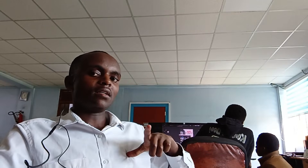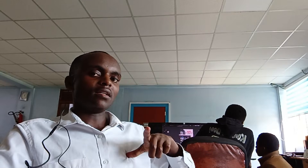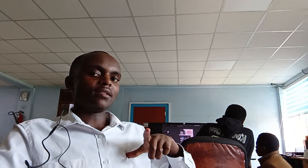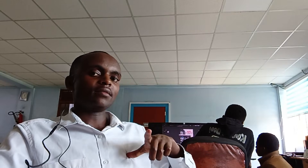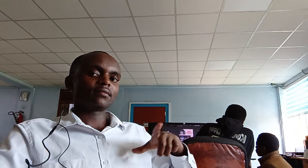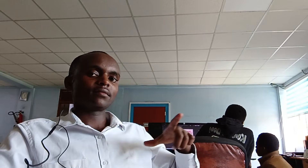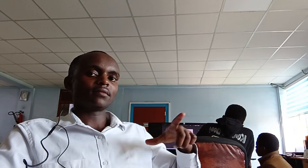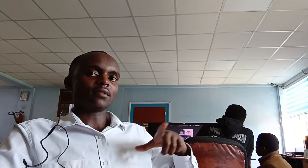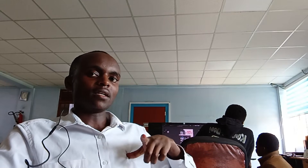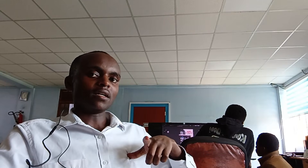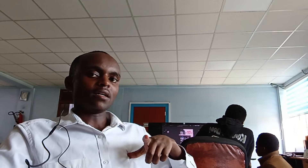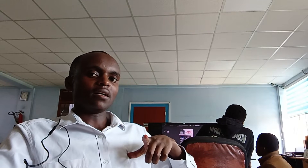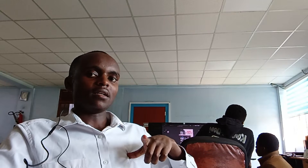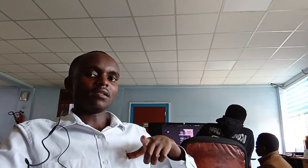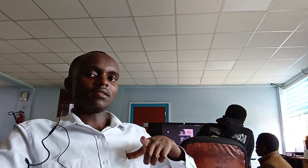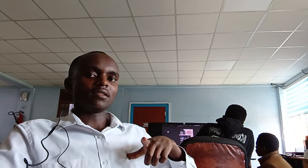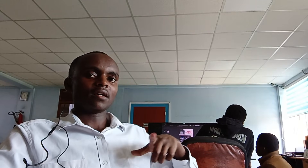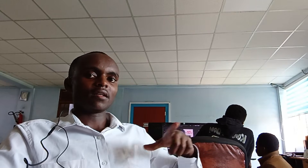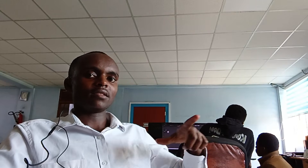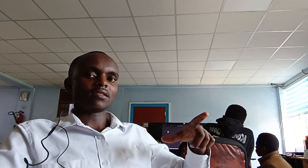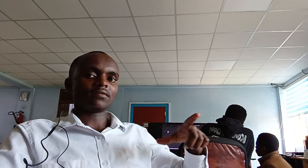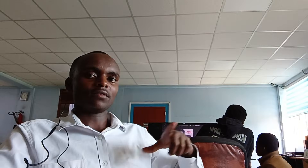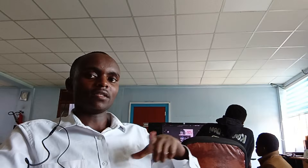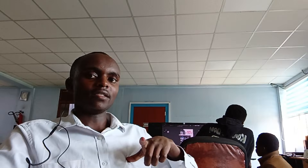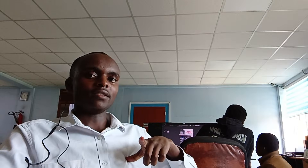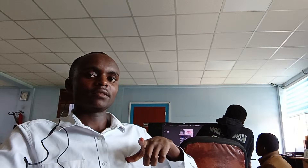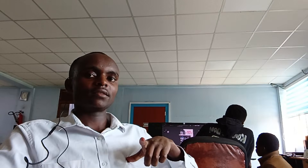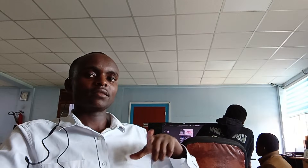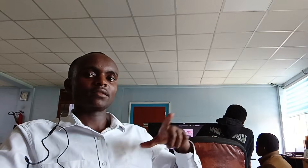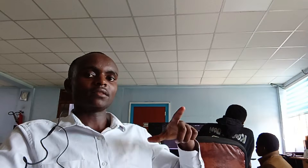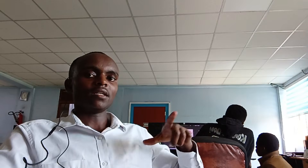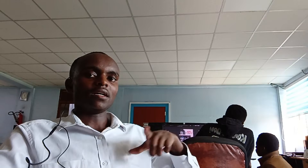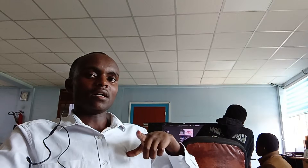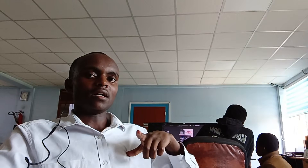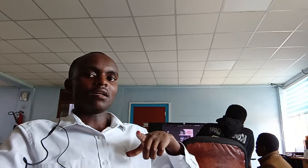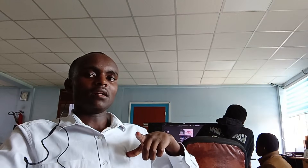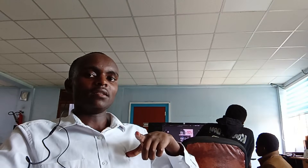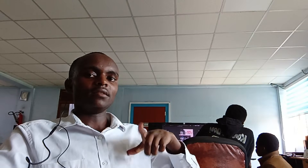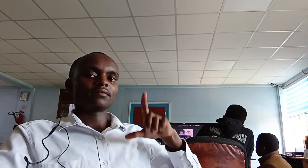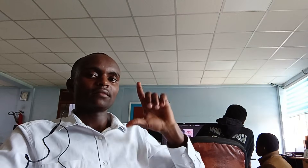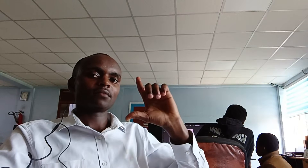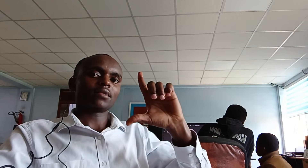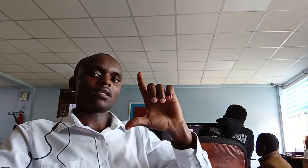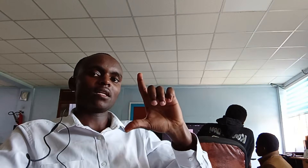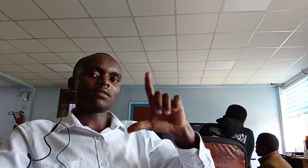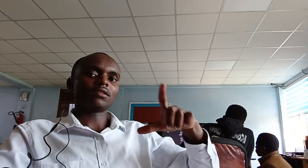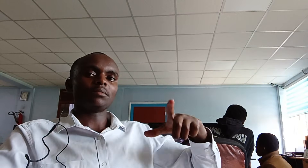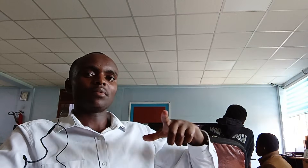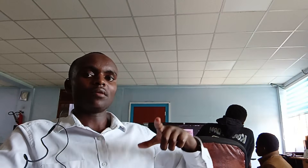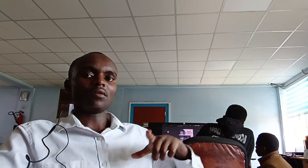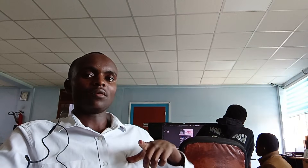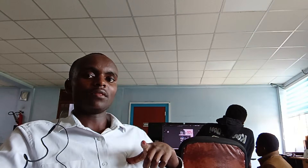lady, lady. That's the sign for lady, lady. L handship on the